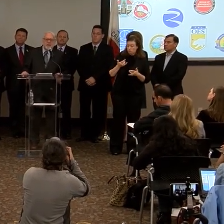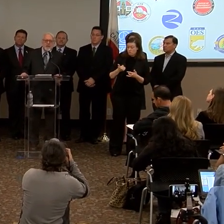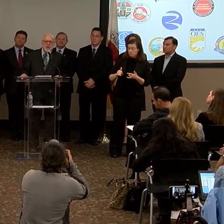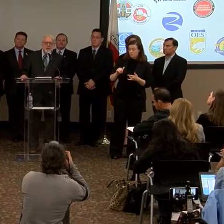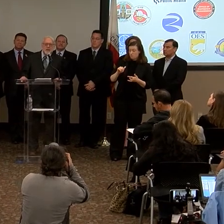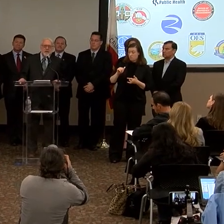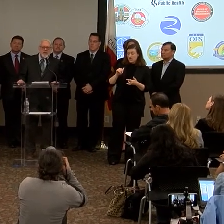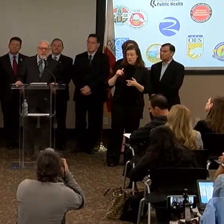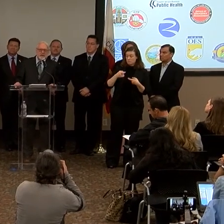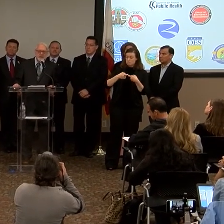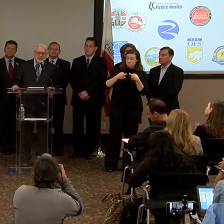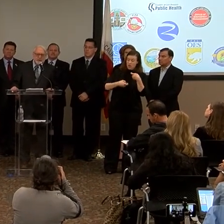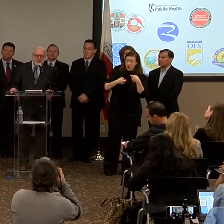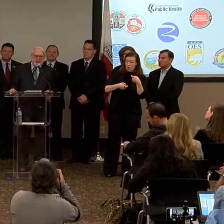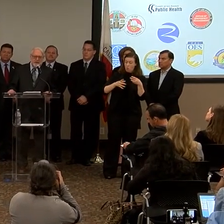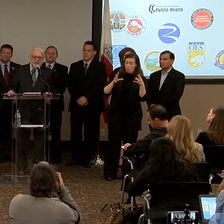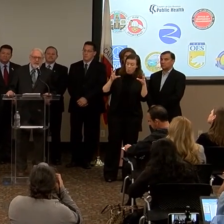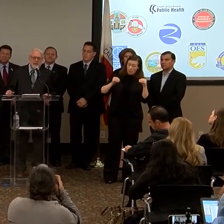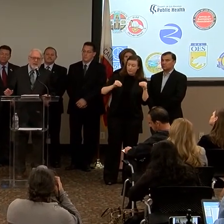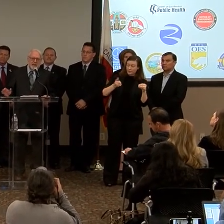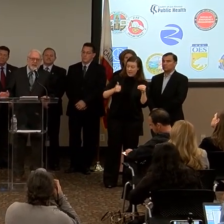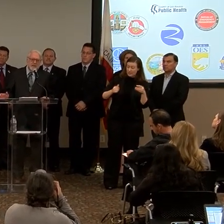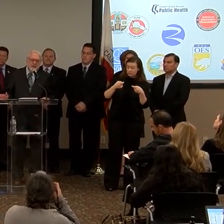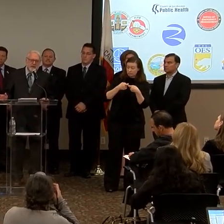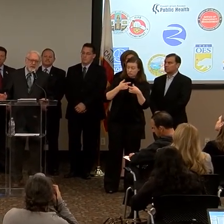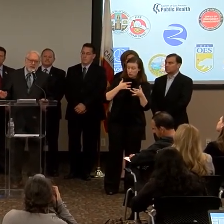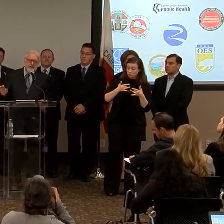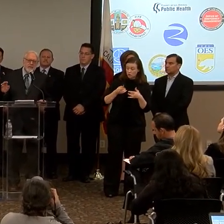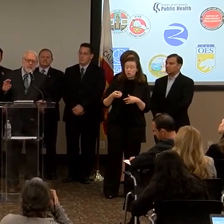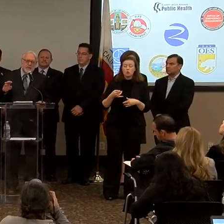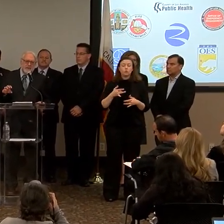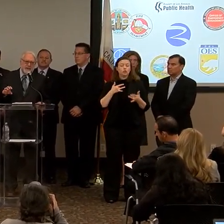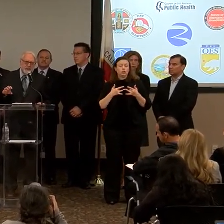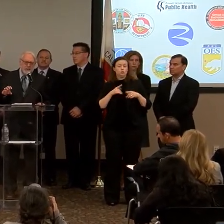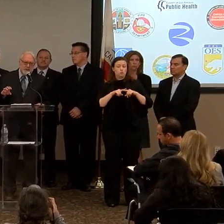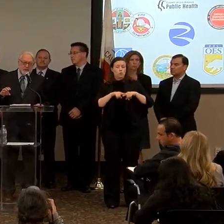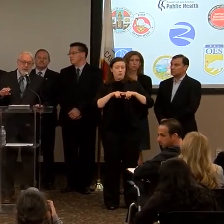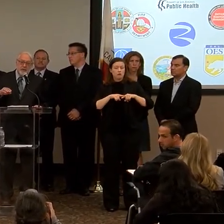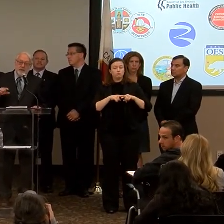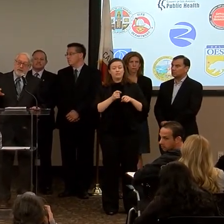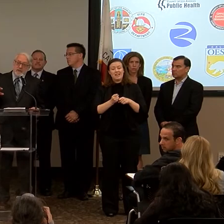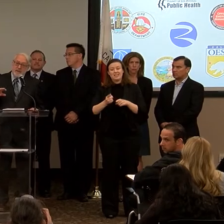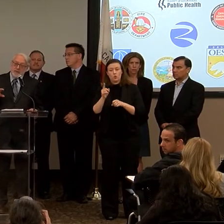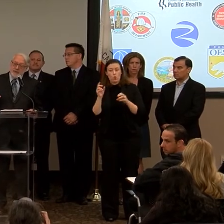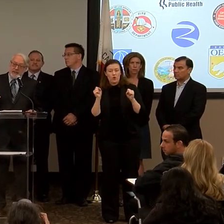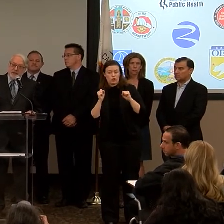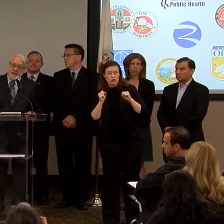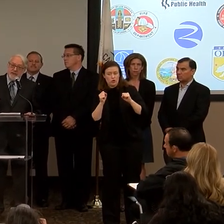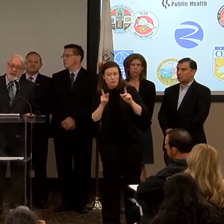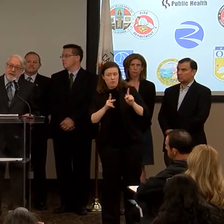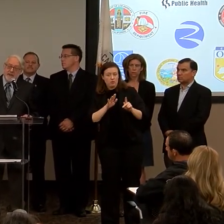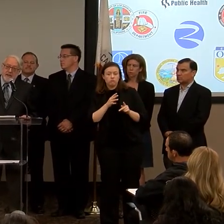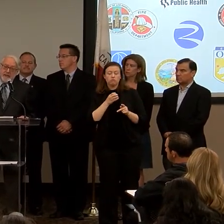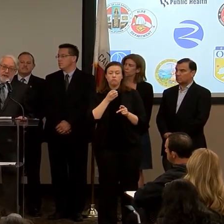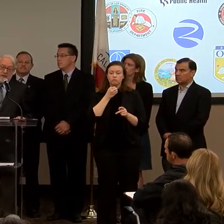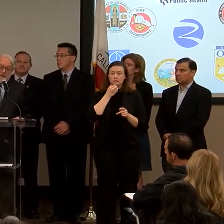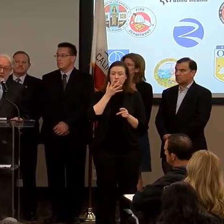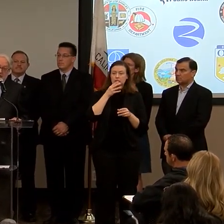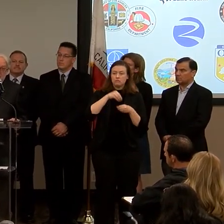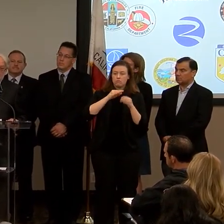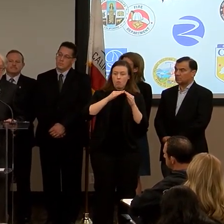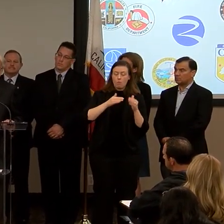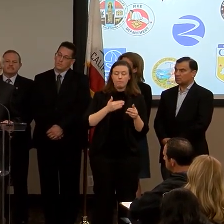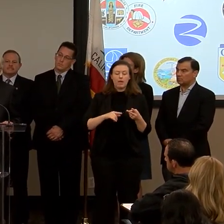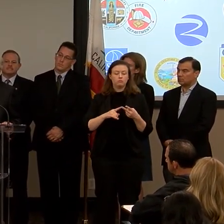brownouts? We are concerned about reliability, both next winter in terms of people's house heating and also